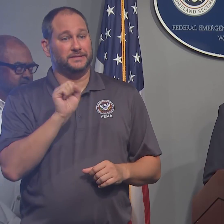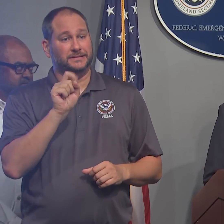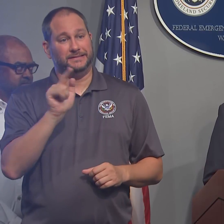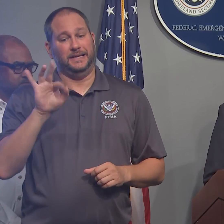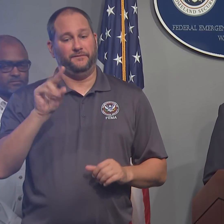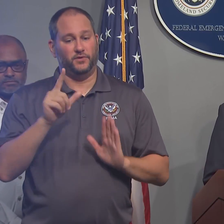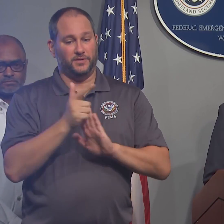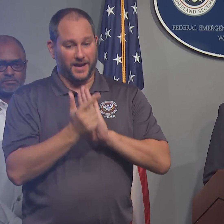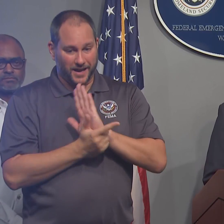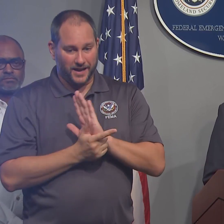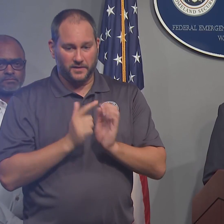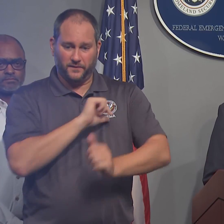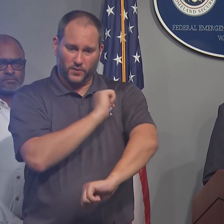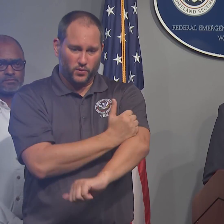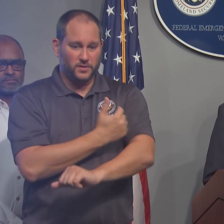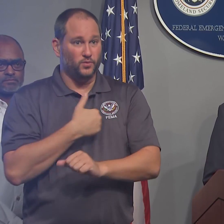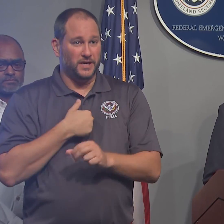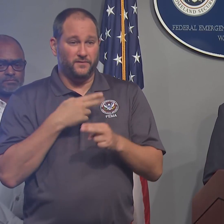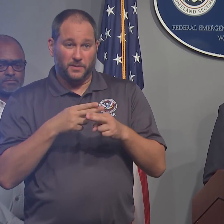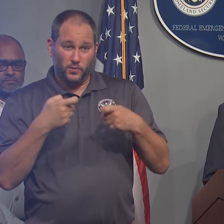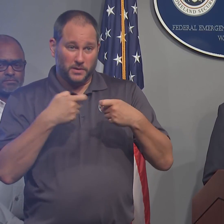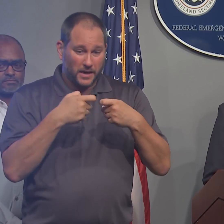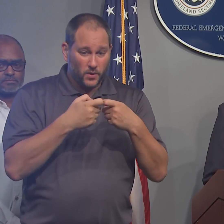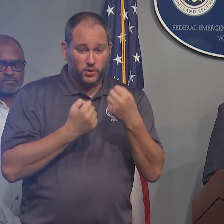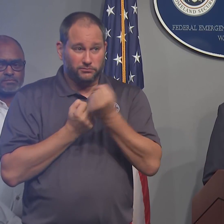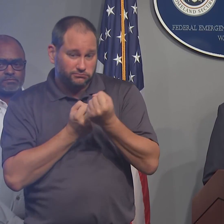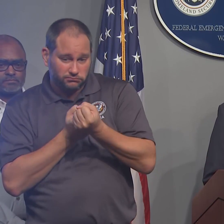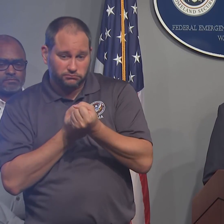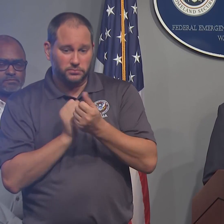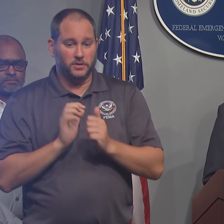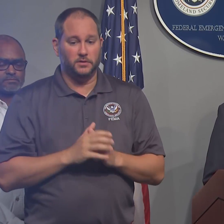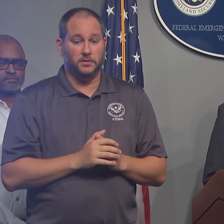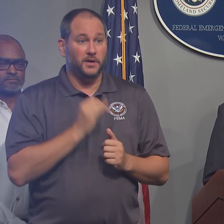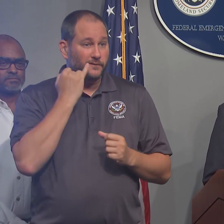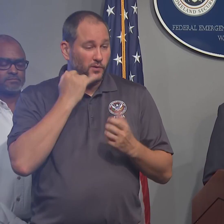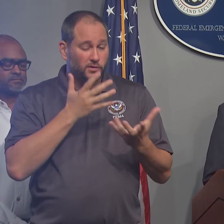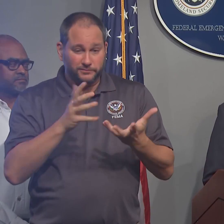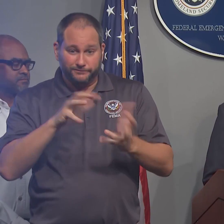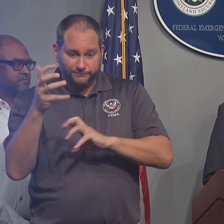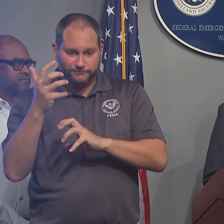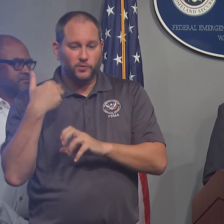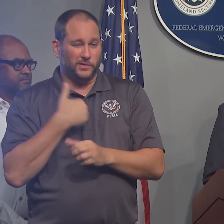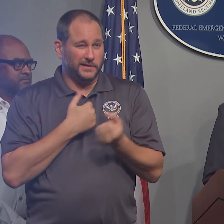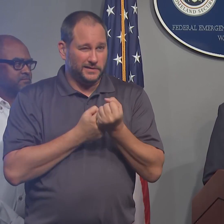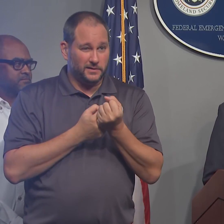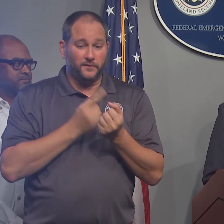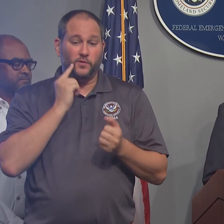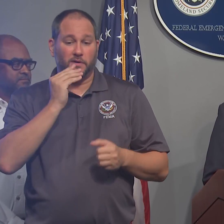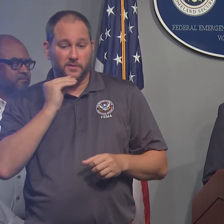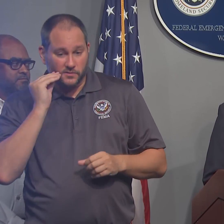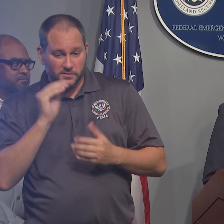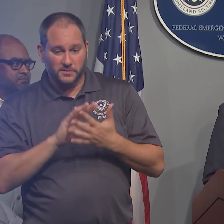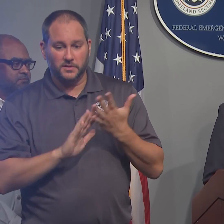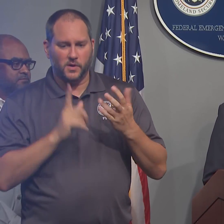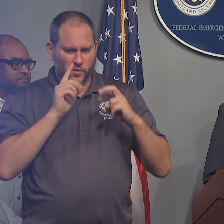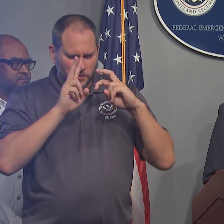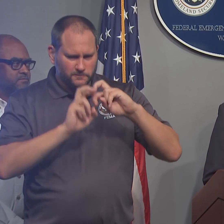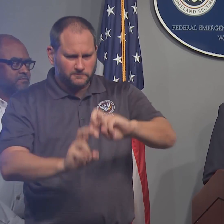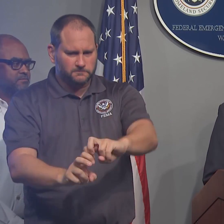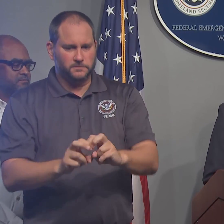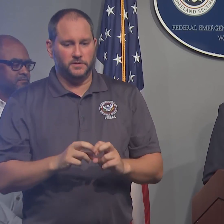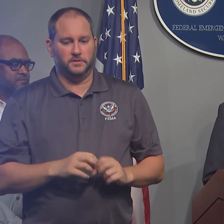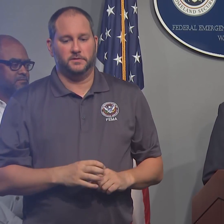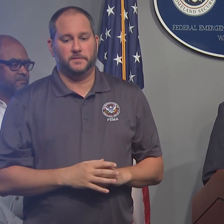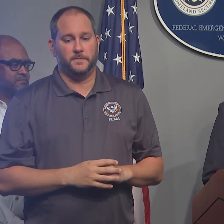support, debris management, temporary roofing, housing, and conduct infrastructure assessments in the Carolinas, Virginia, and elsewhere